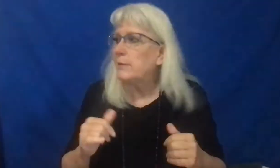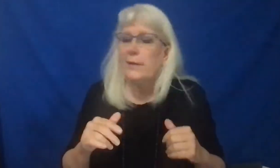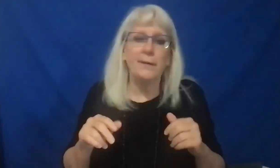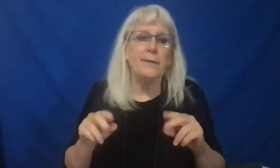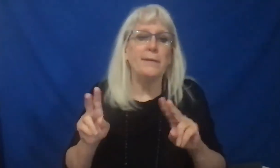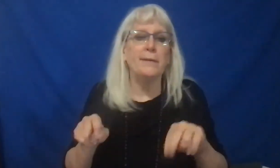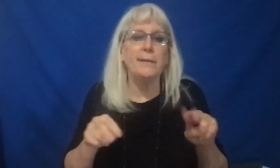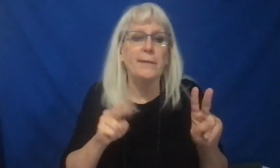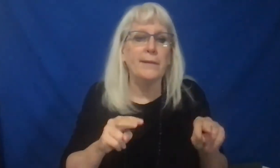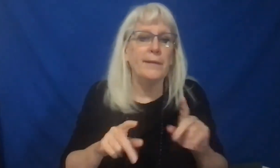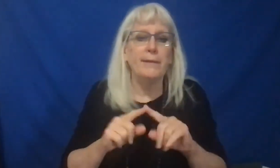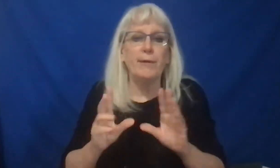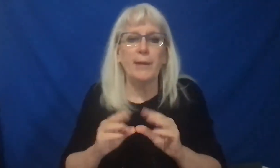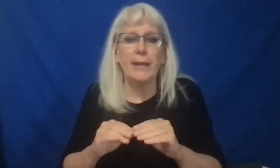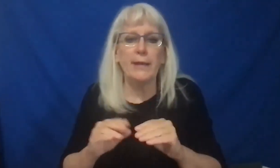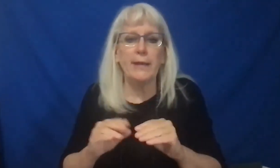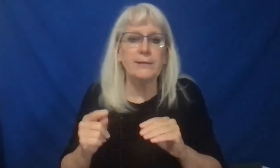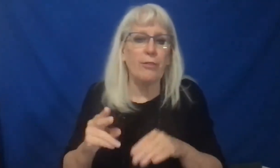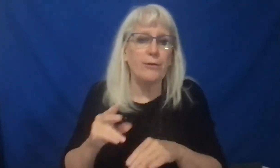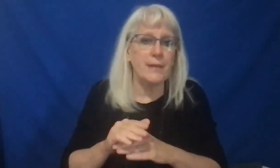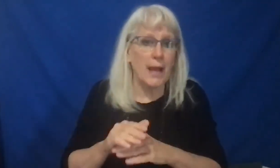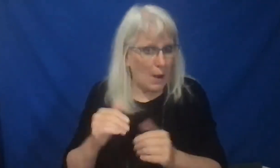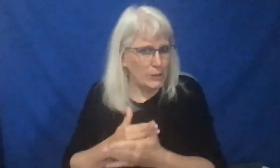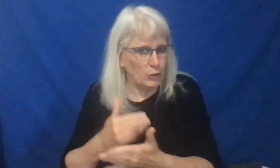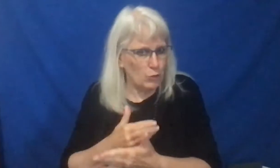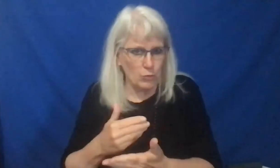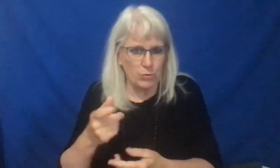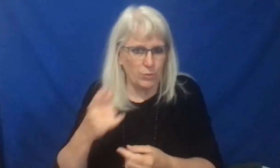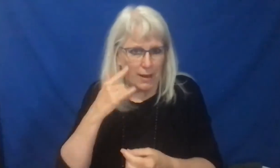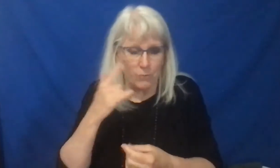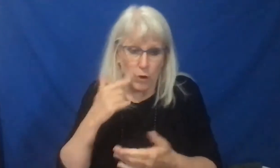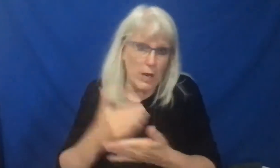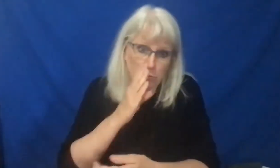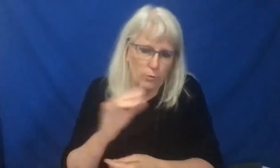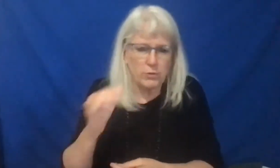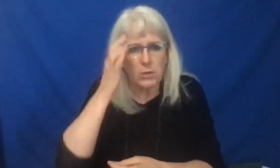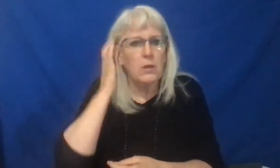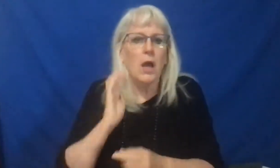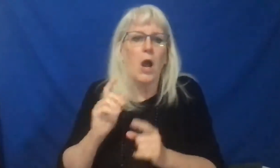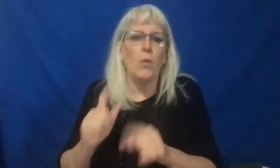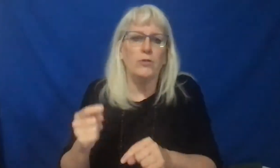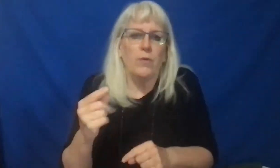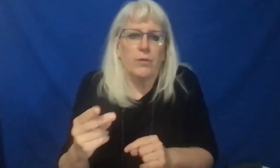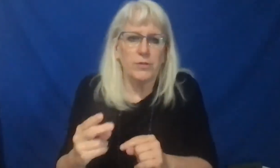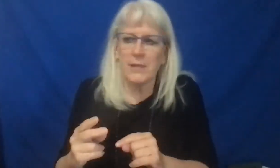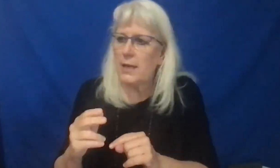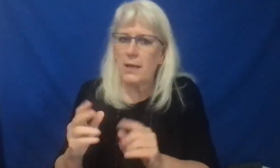newly sober at the time. And, I was at a Thursday meeting. It was called Room to Grow in Danville,